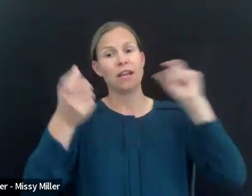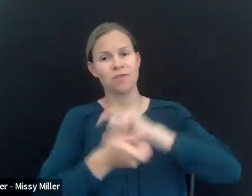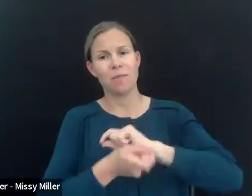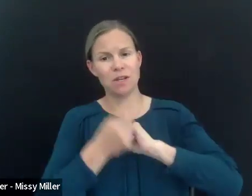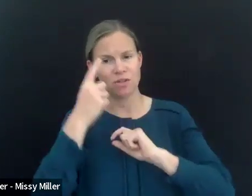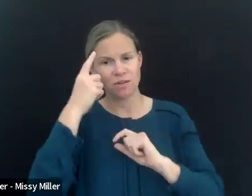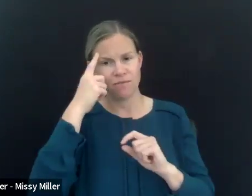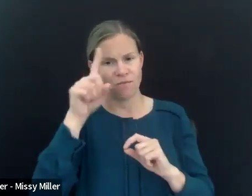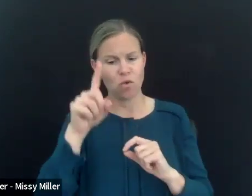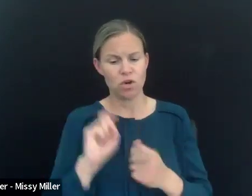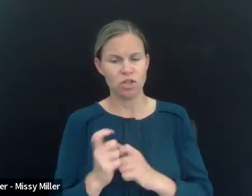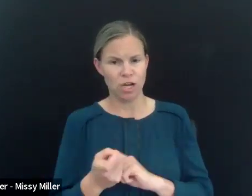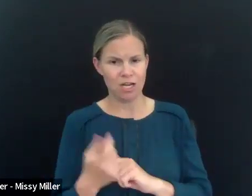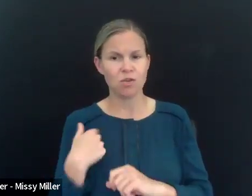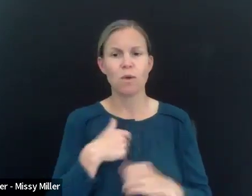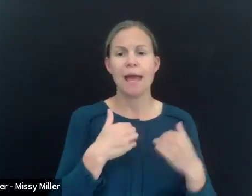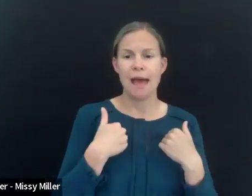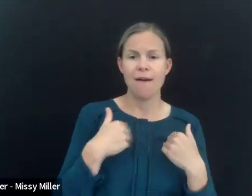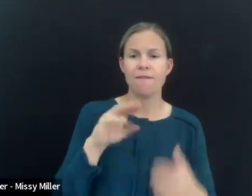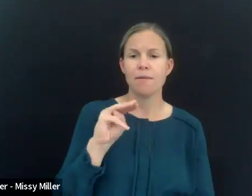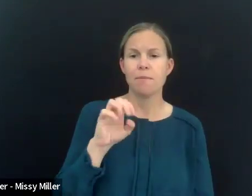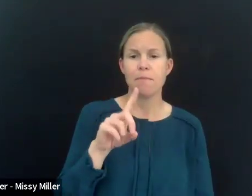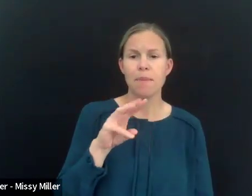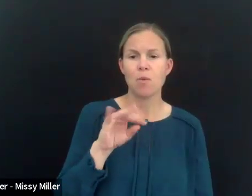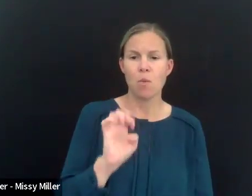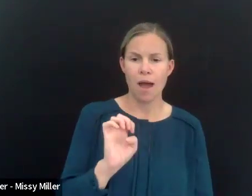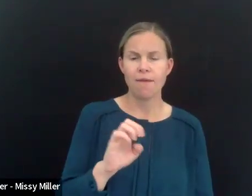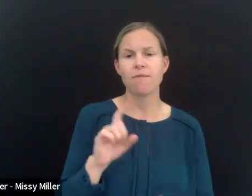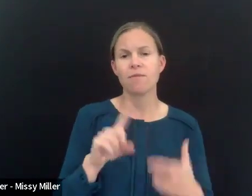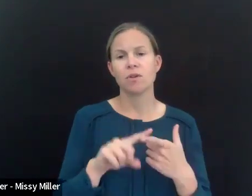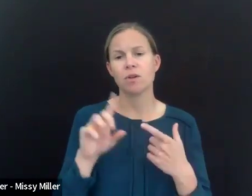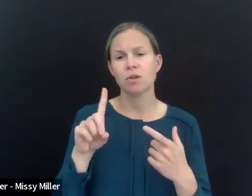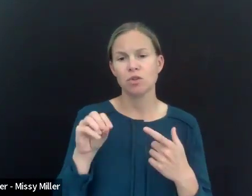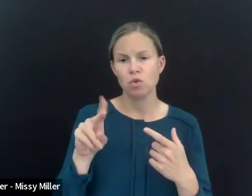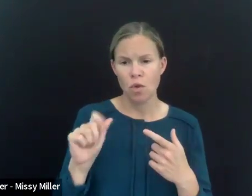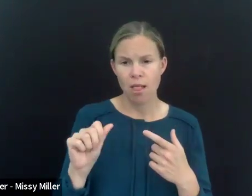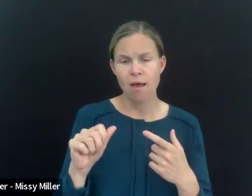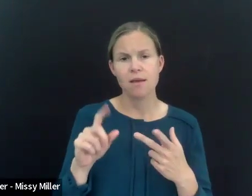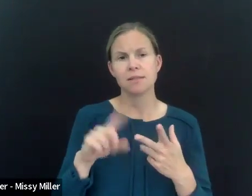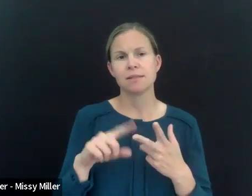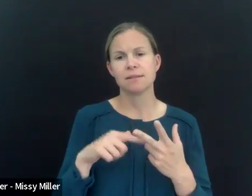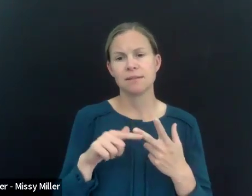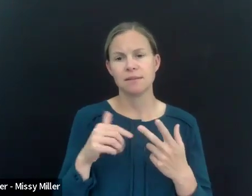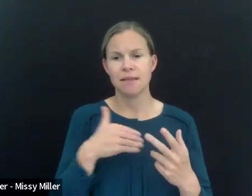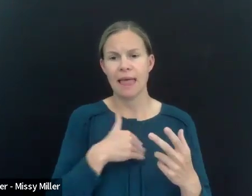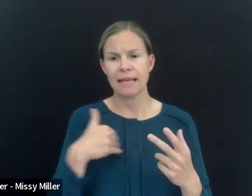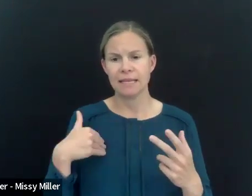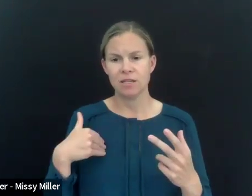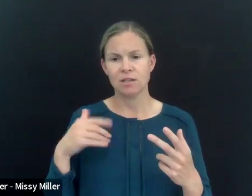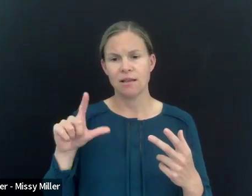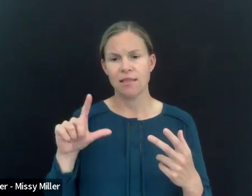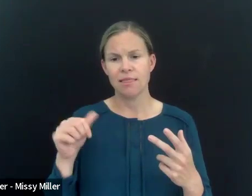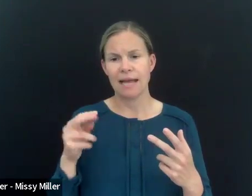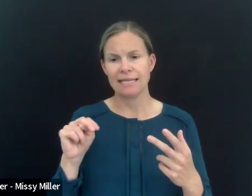We have midwives, we have doulas, we have lactation consultants getting involved in policy work. What does it look like